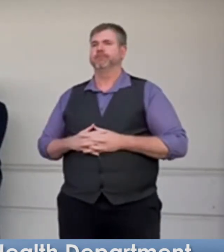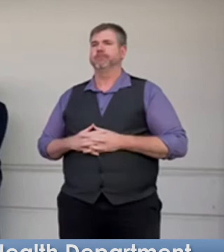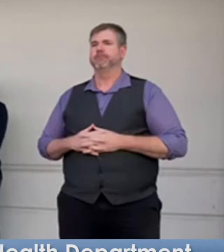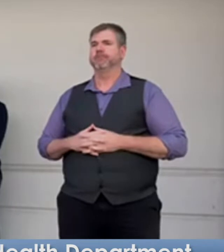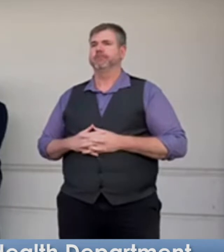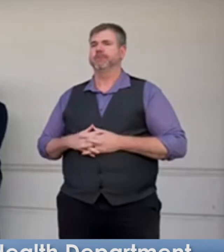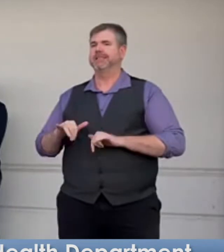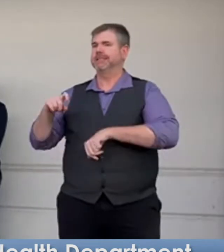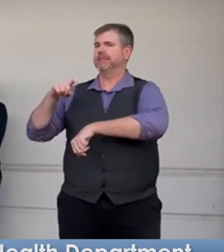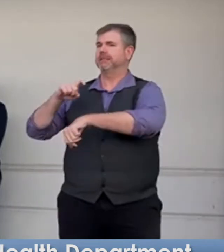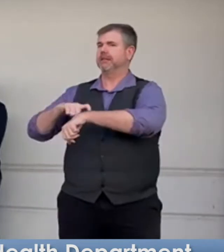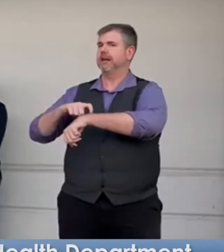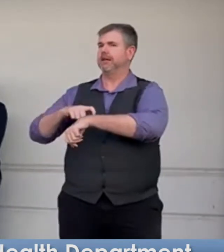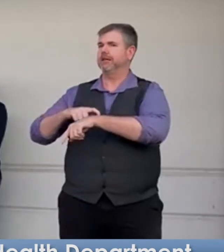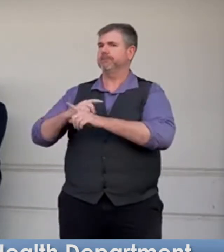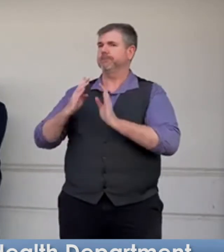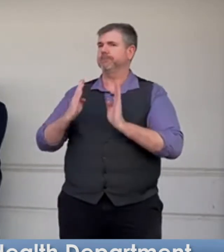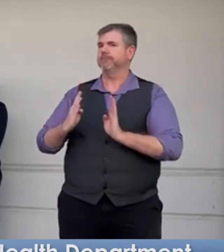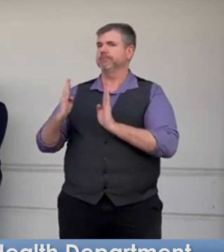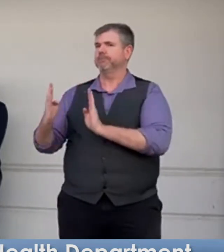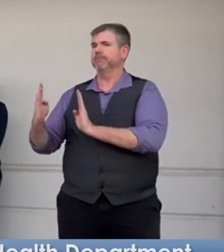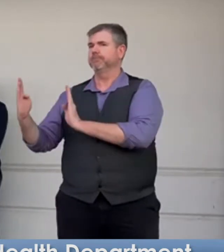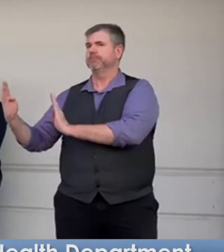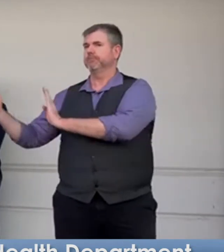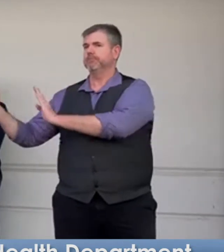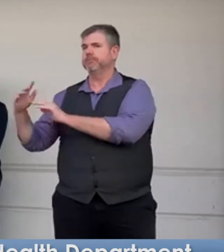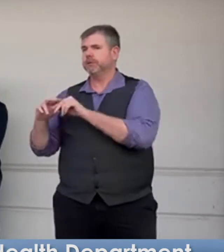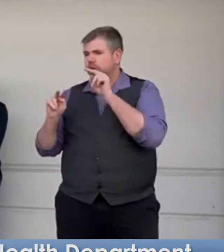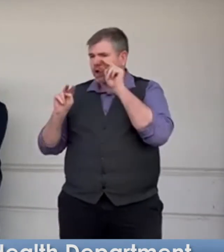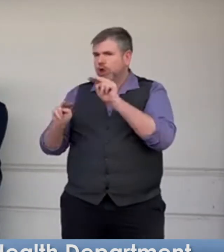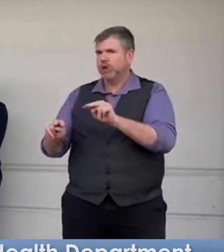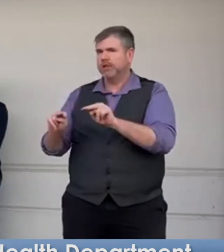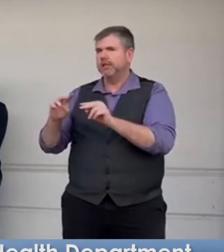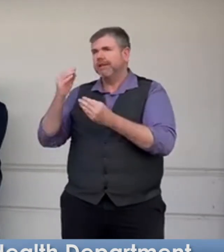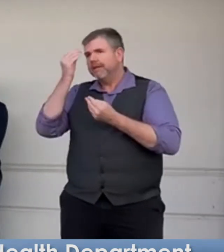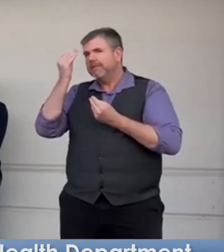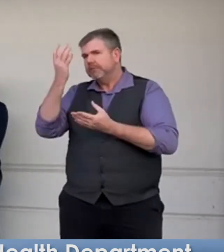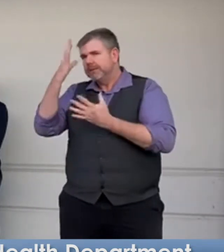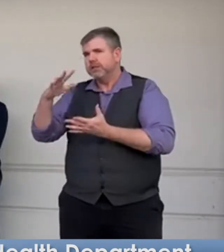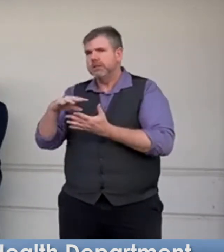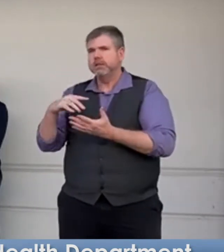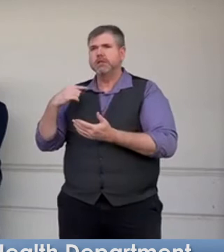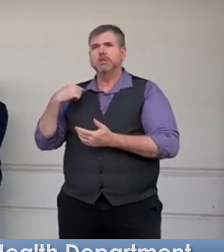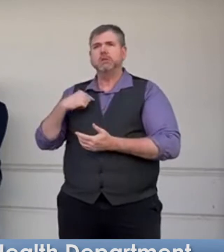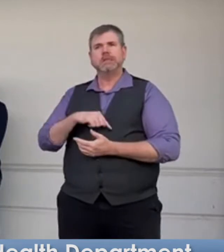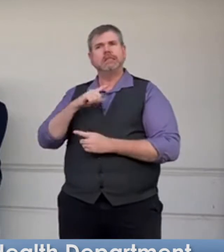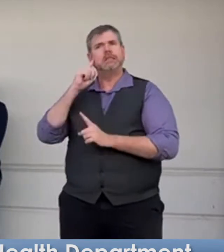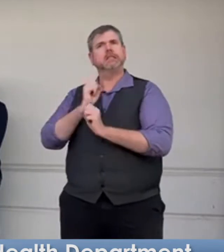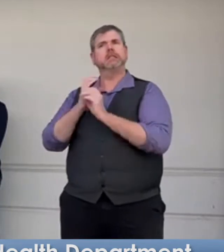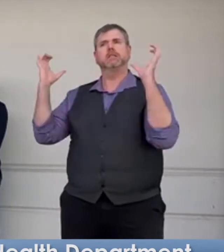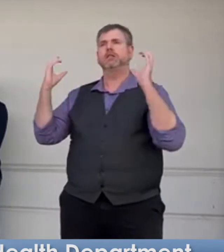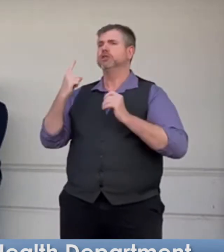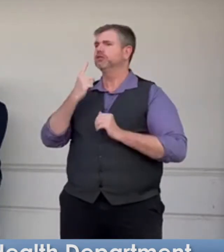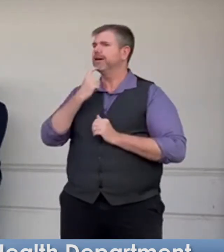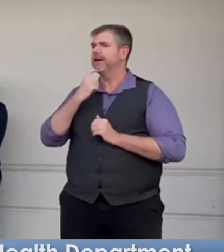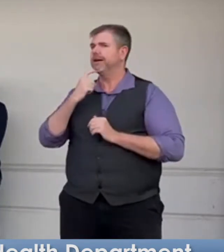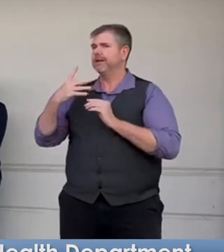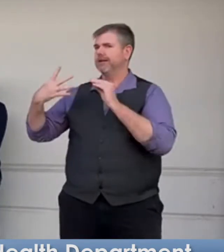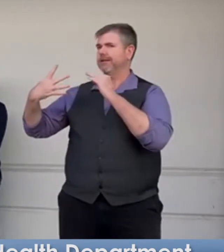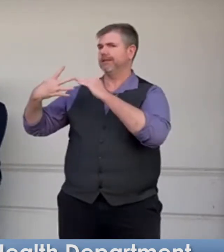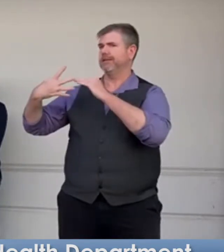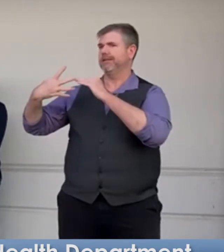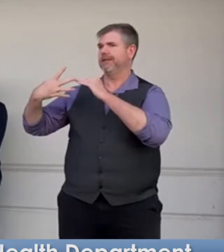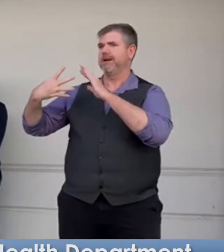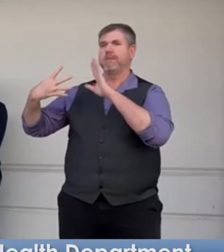why we ended up in the purple tier instead of in the red tier. And that's to reflect that really sudden surge in